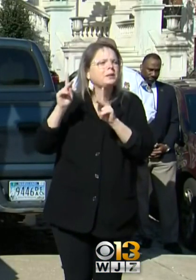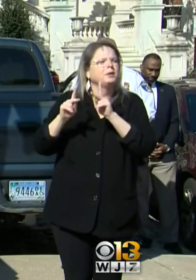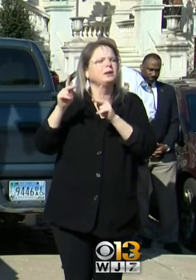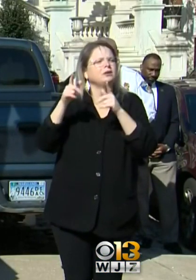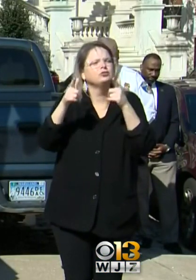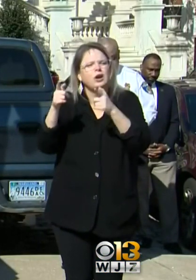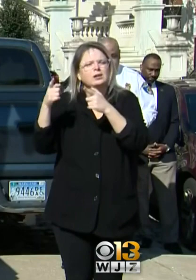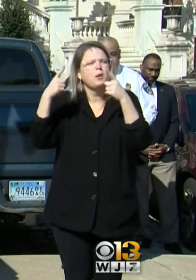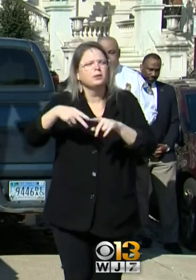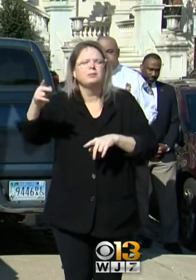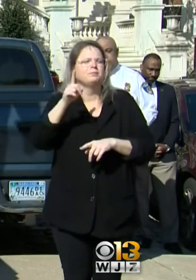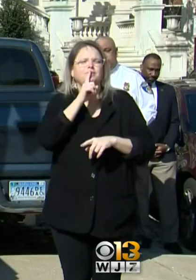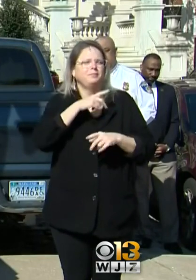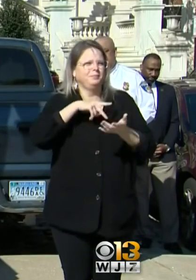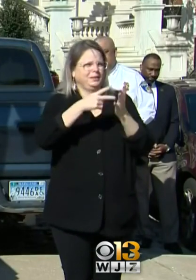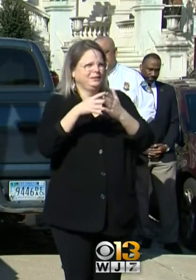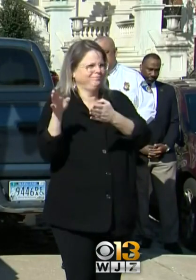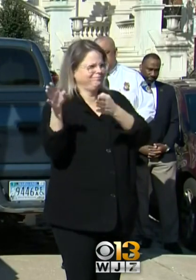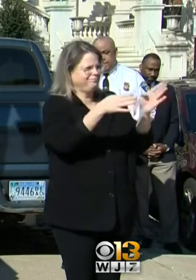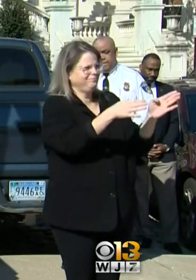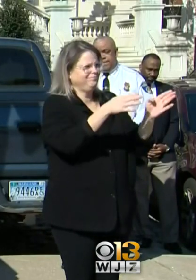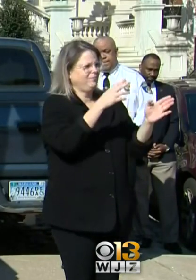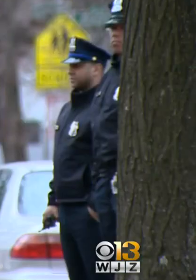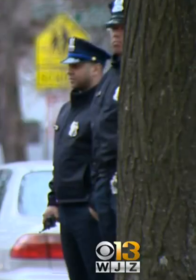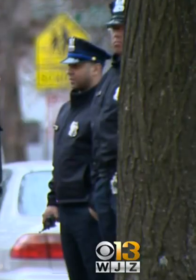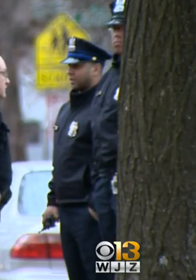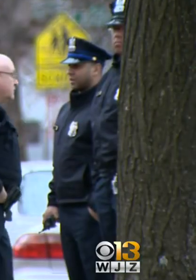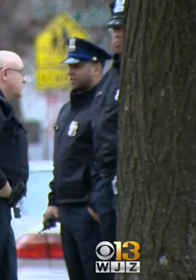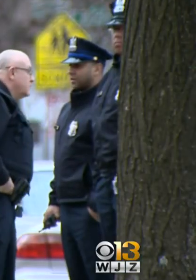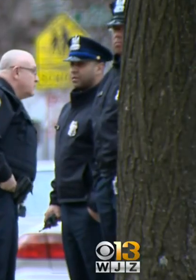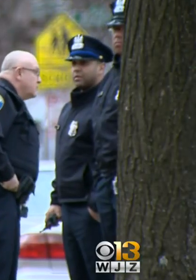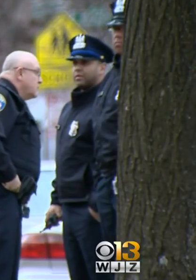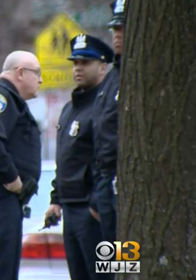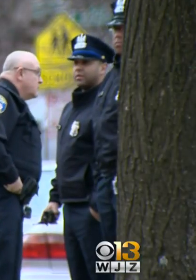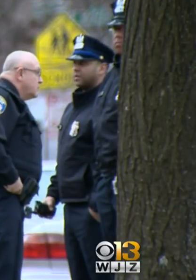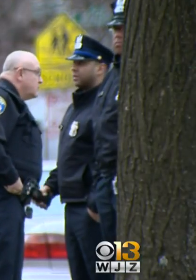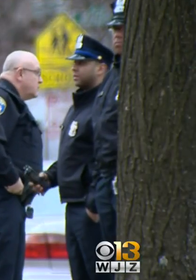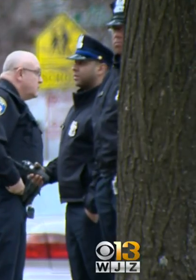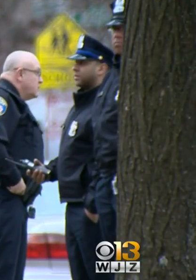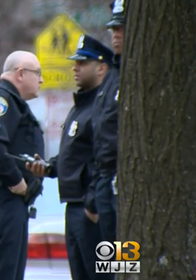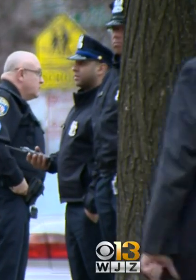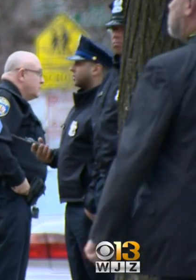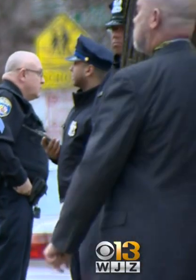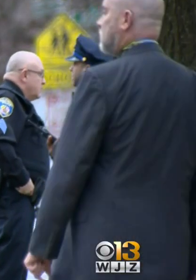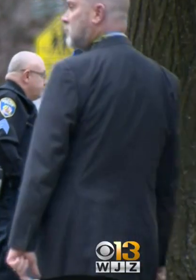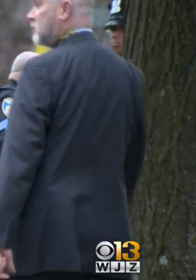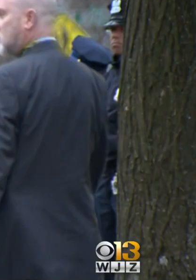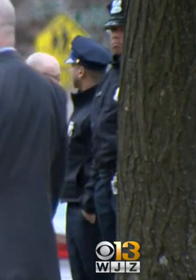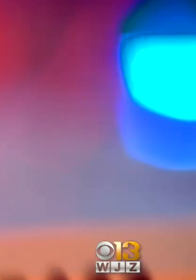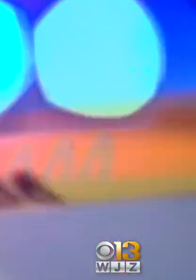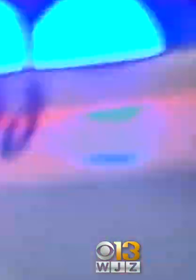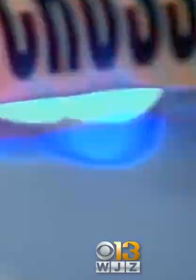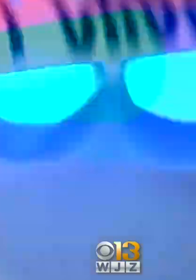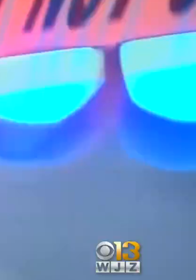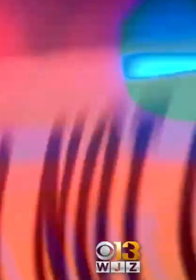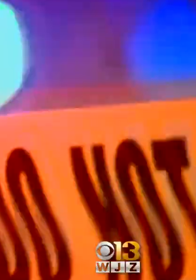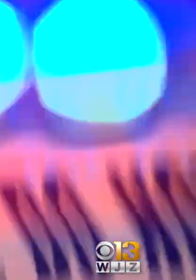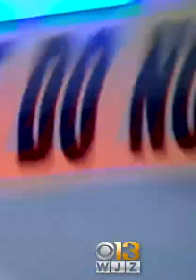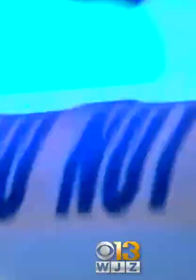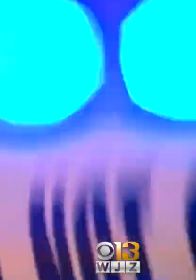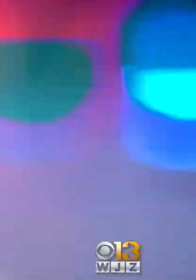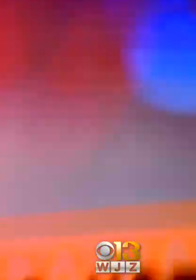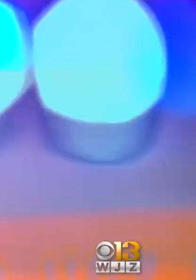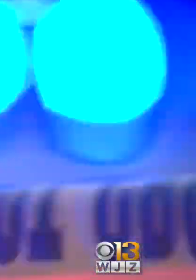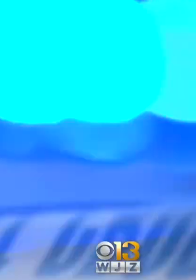BECAUSE WE'RE GOING TO NEED THOSE BEARS FOR PEOPLE WHO MIGHT BE INFECTED AS CONCERNS SURROUNDING COVID-19 GROW, YOUNG SAYS CITY LEADERSHIP